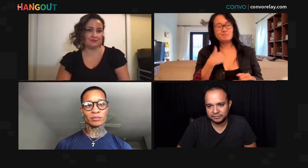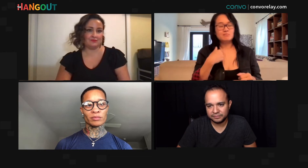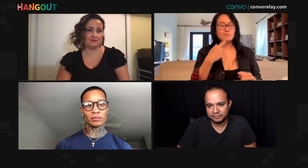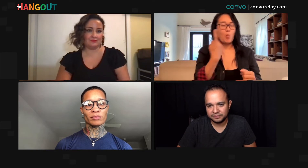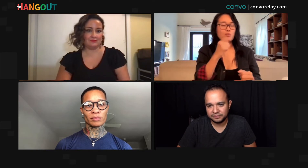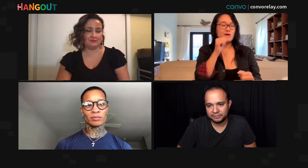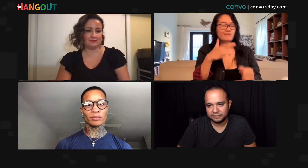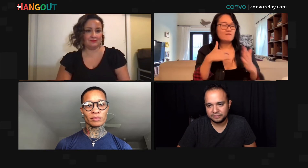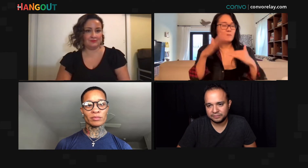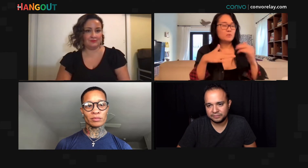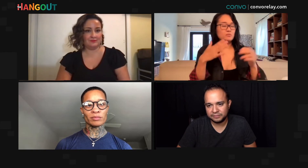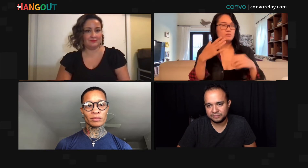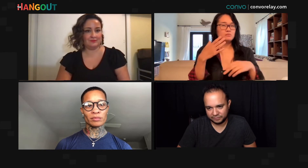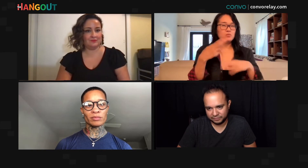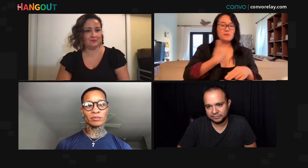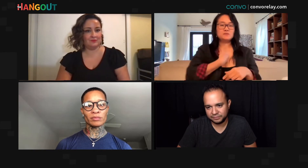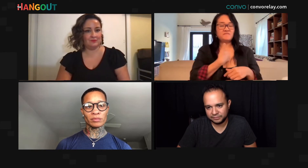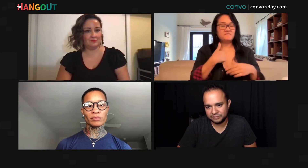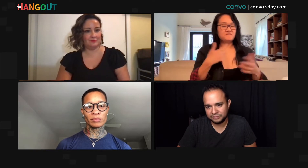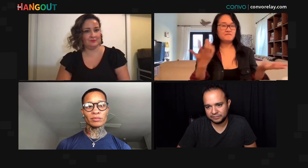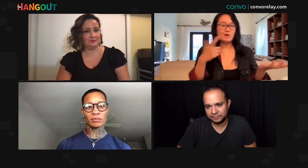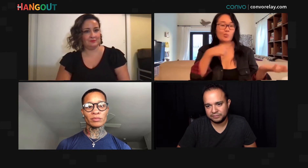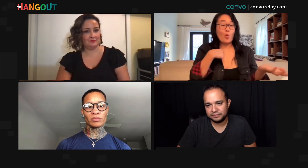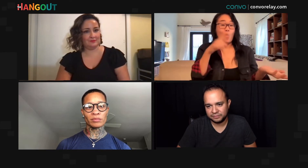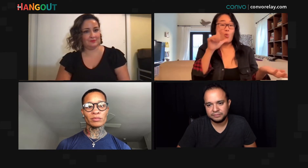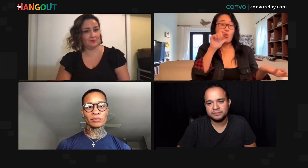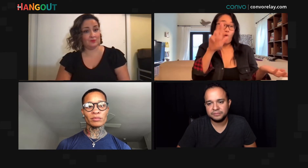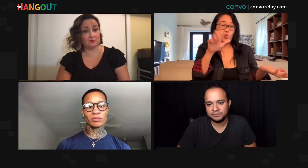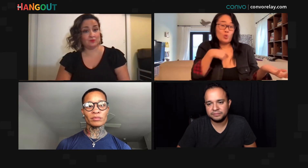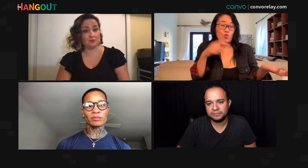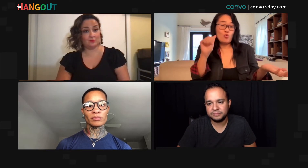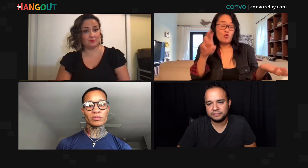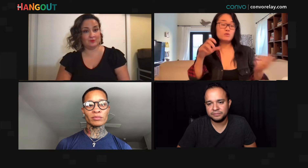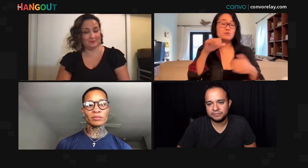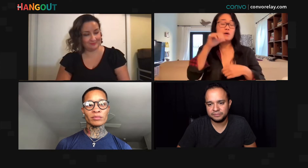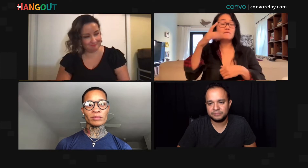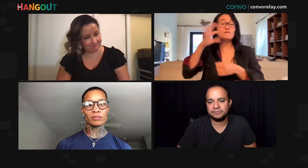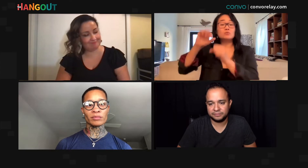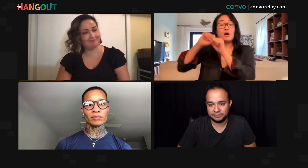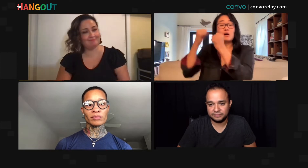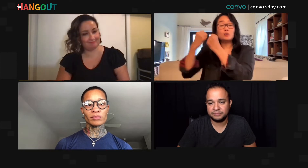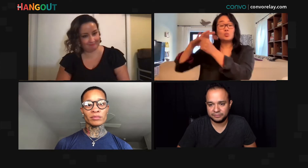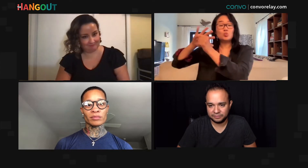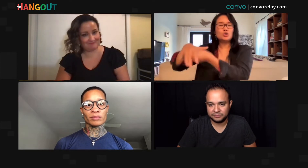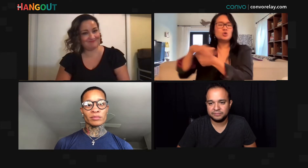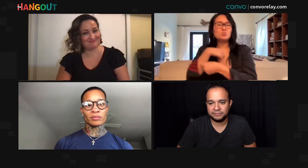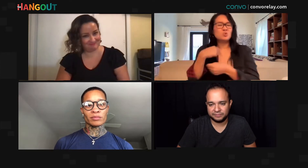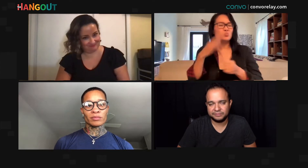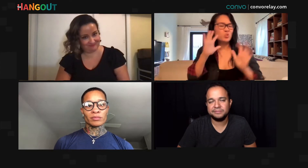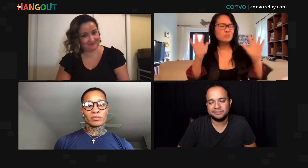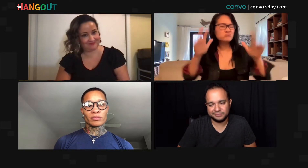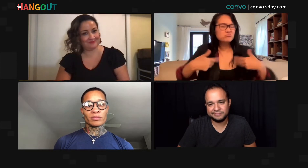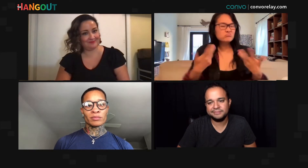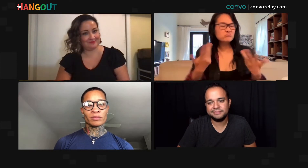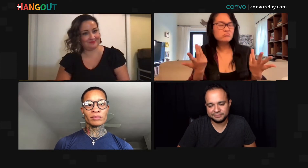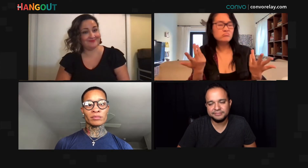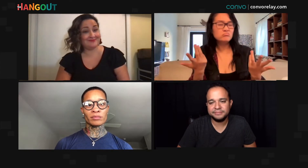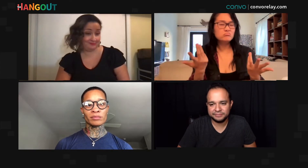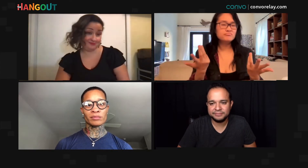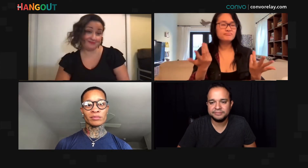myself lesbian, I don't feel comfortable with doing that. We are who we are. And for societal pressures, if it